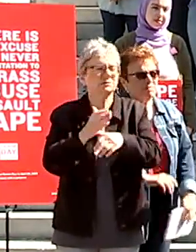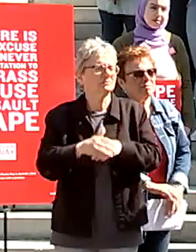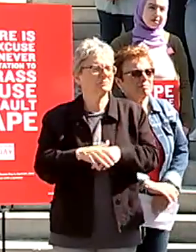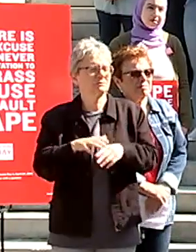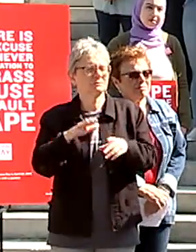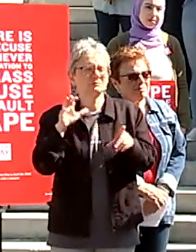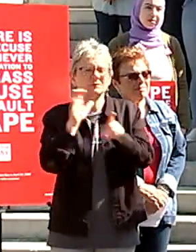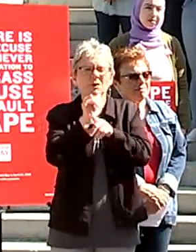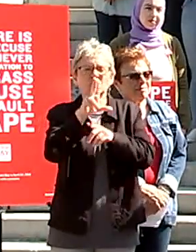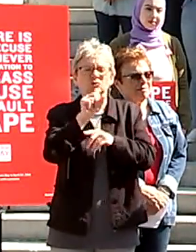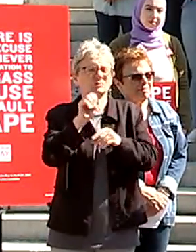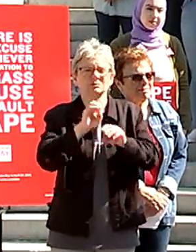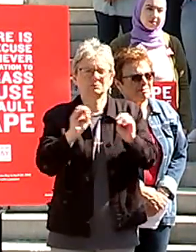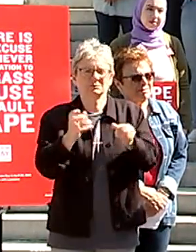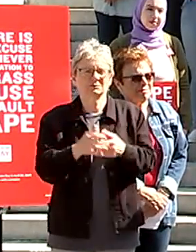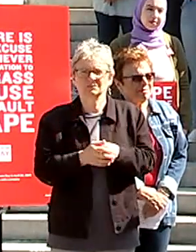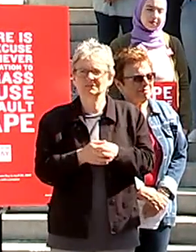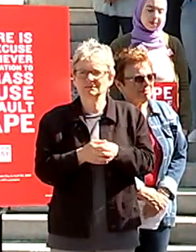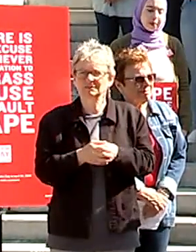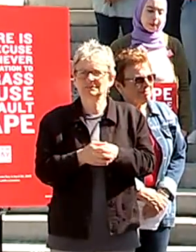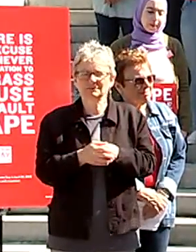to abuse.